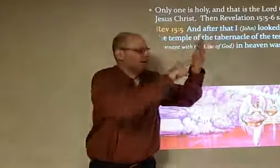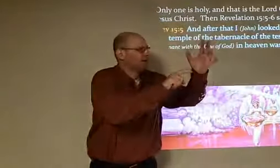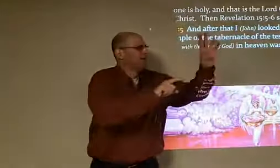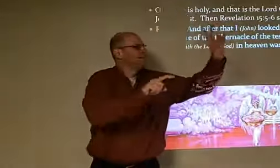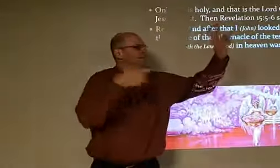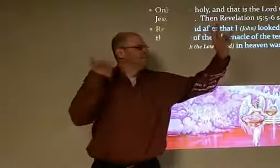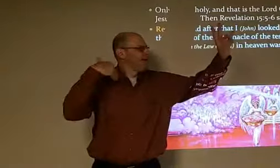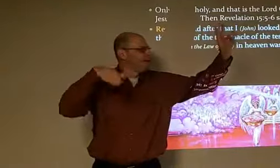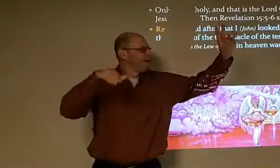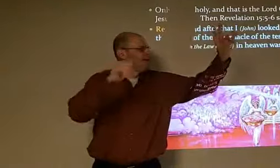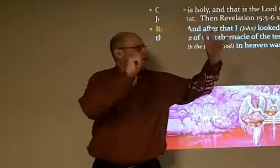John is continuing here.